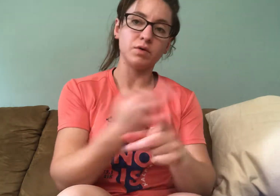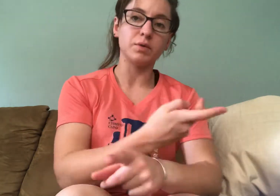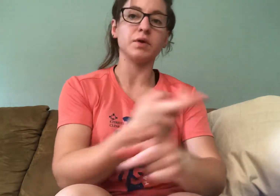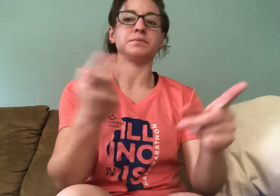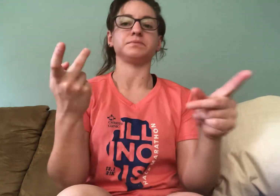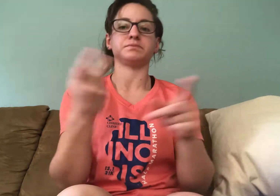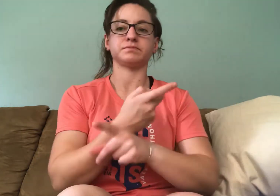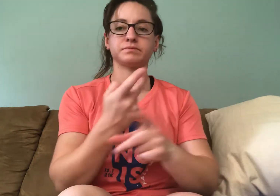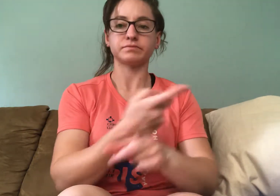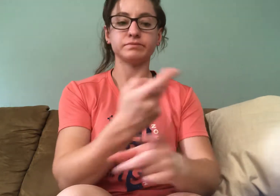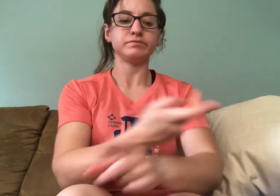forward.